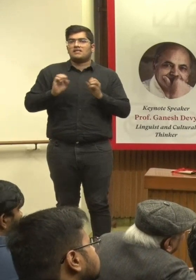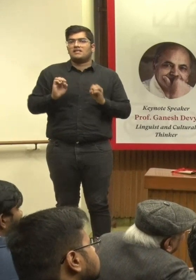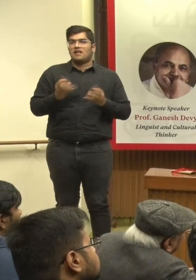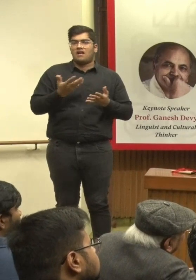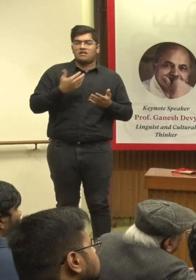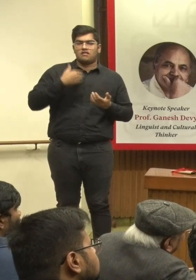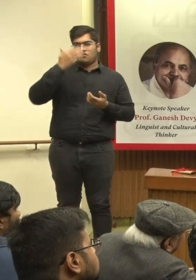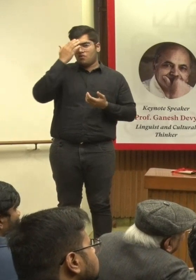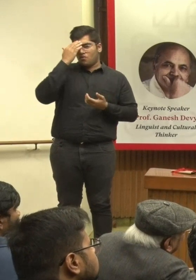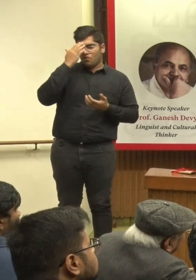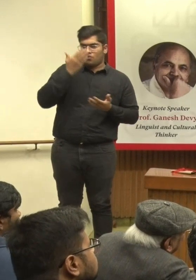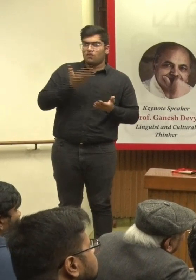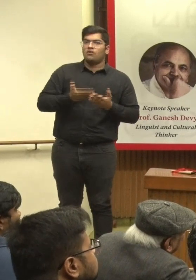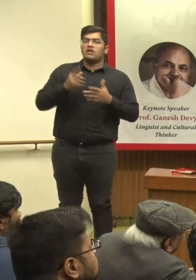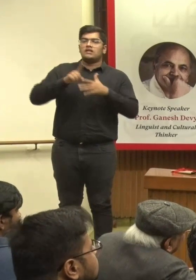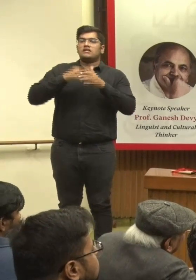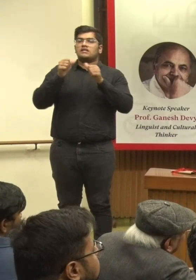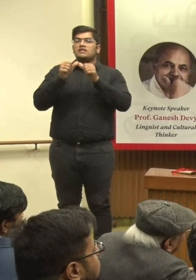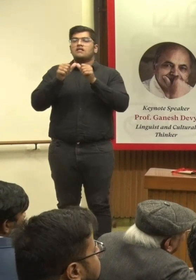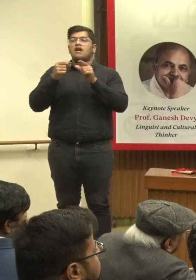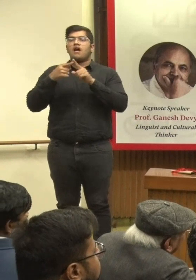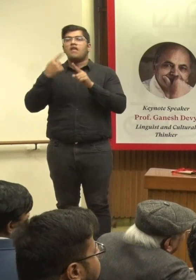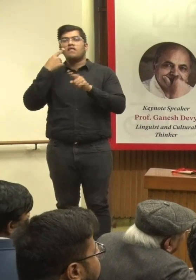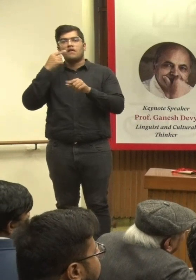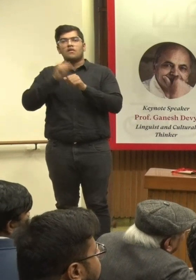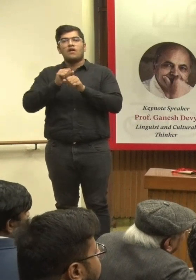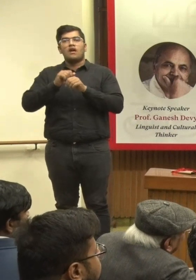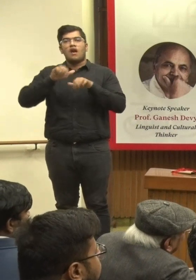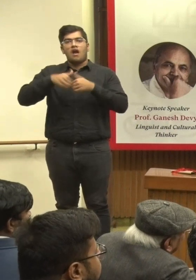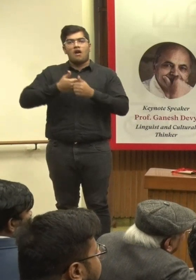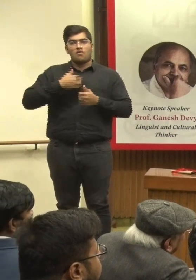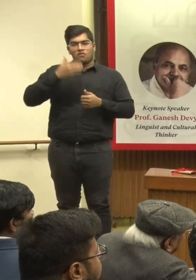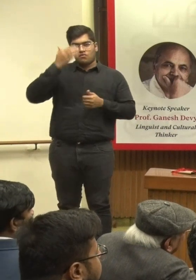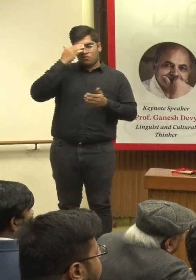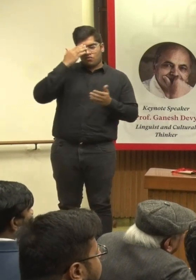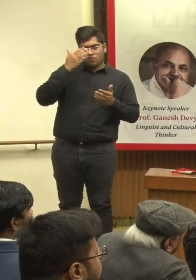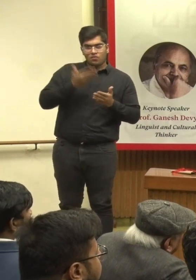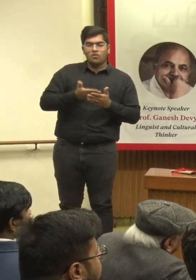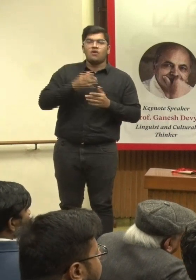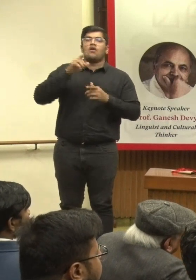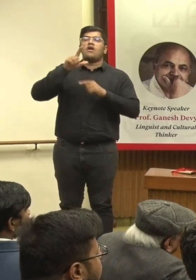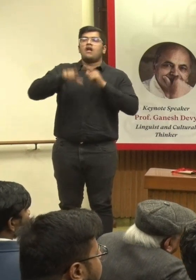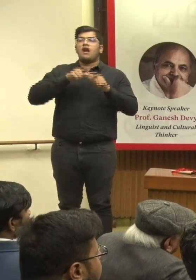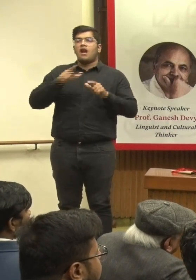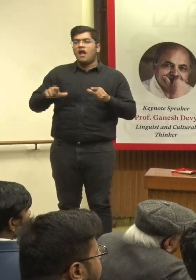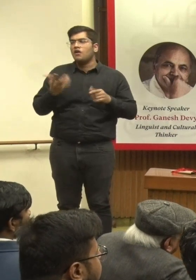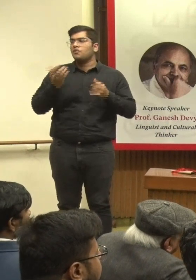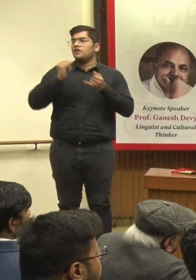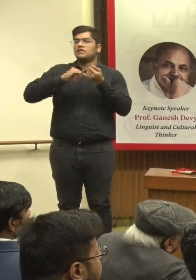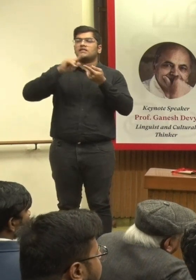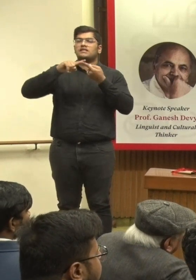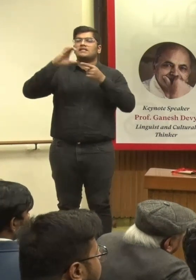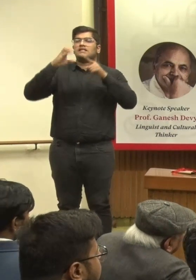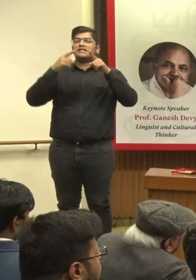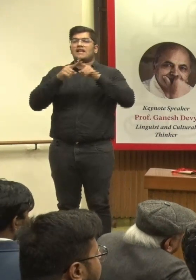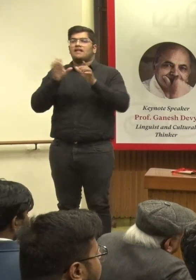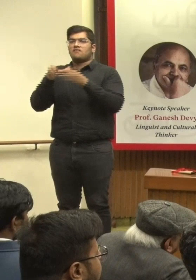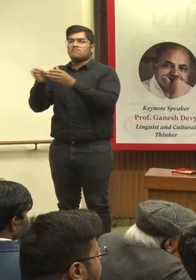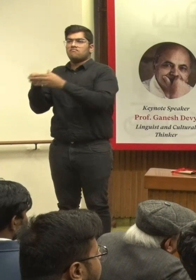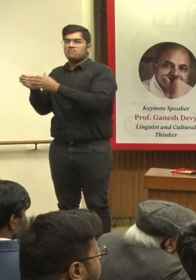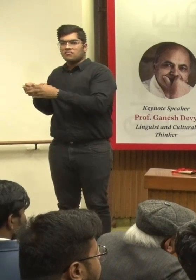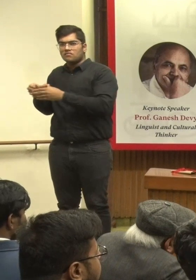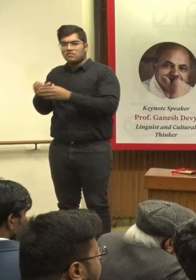up. We also know how languages came up, and how sects came up, and how religions came up. All these things